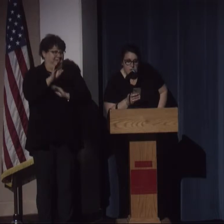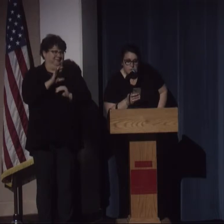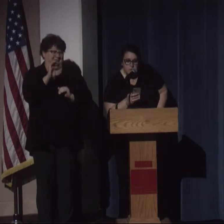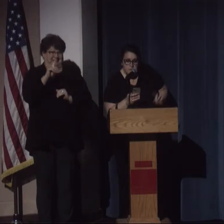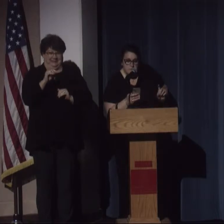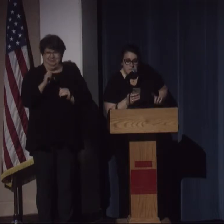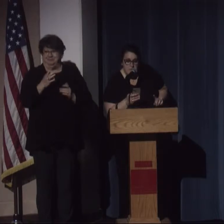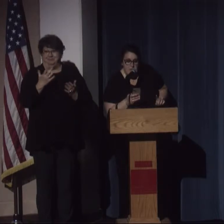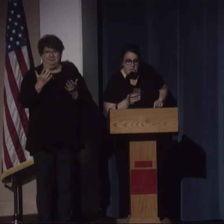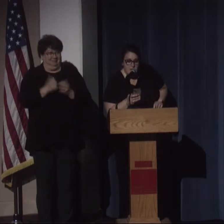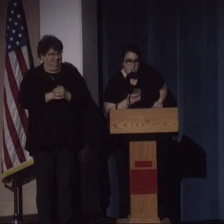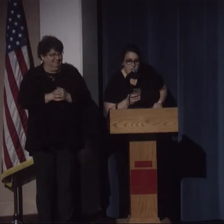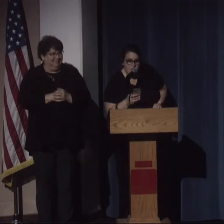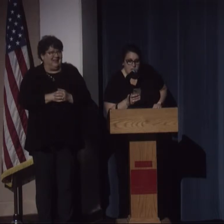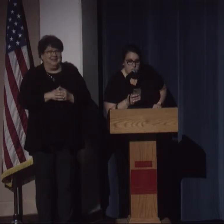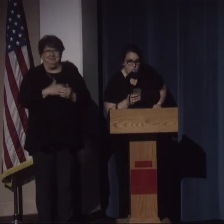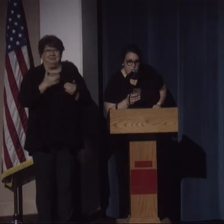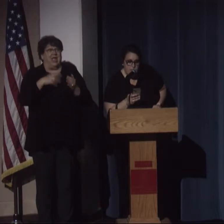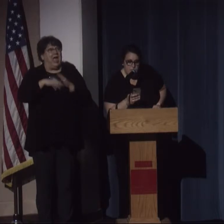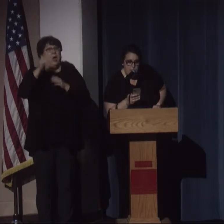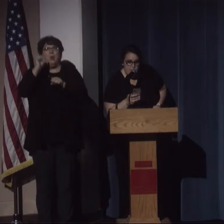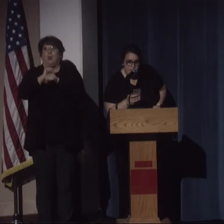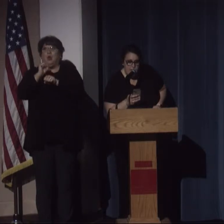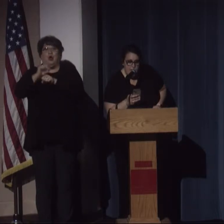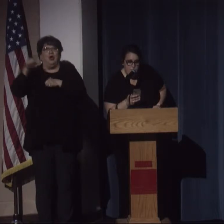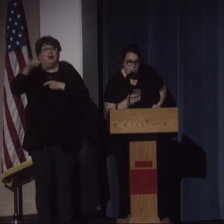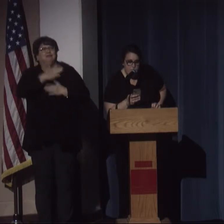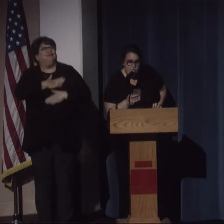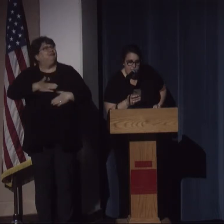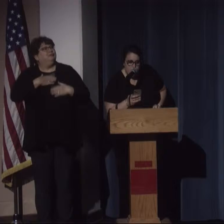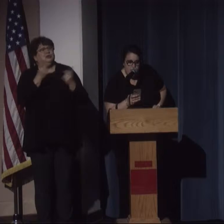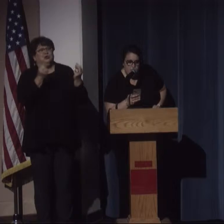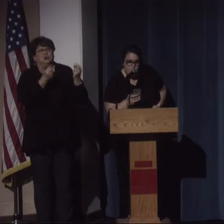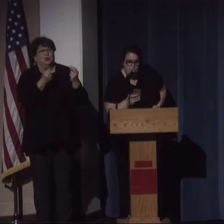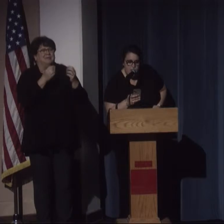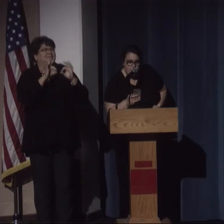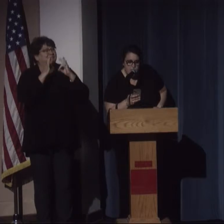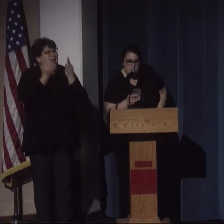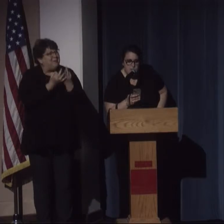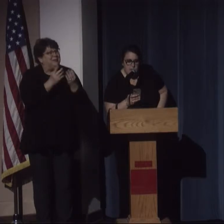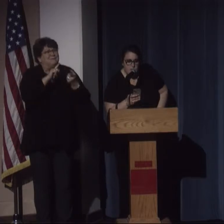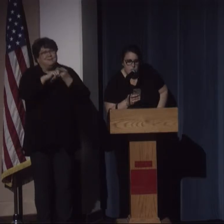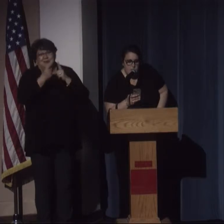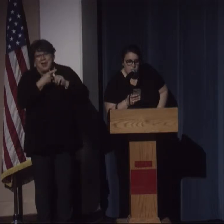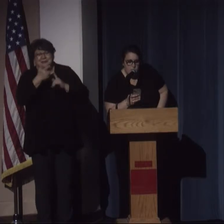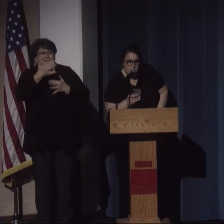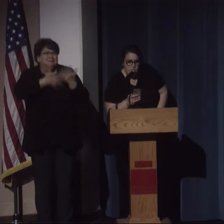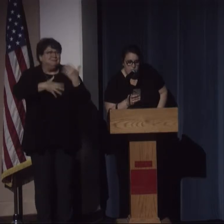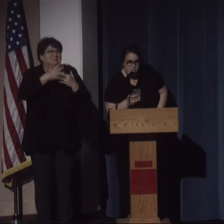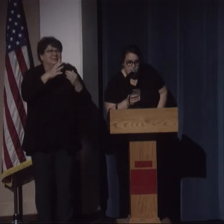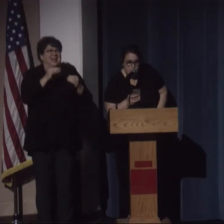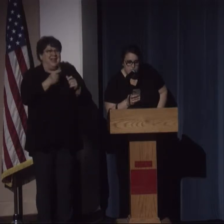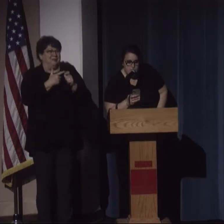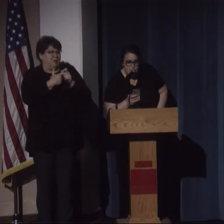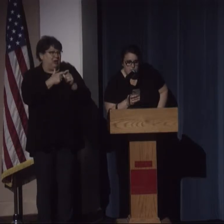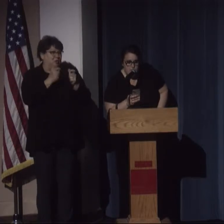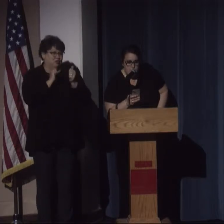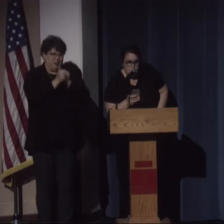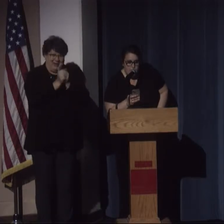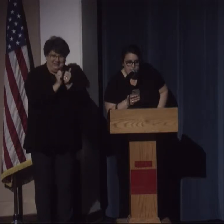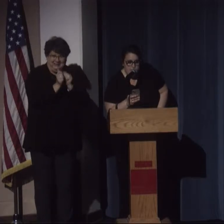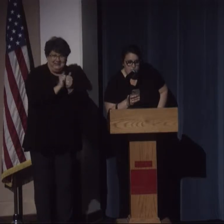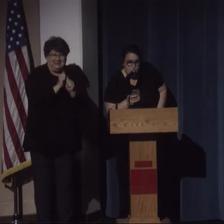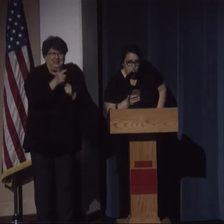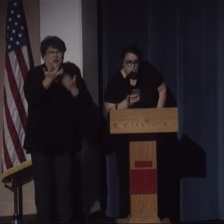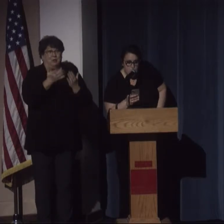work, she enjoys spending time with her family and friends, as well as running races. And